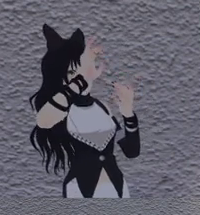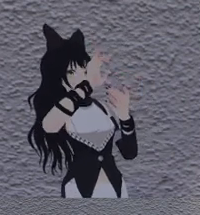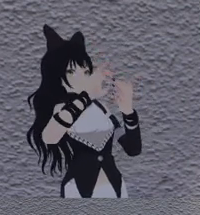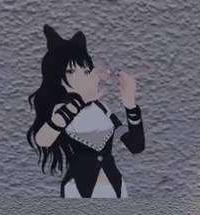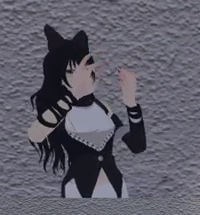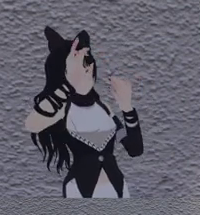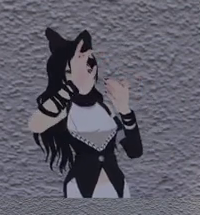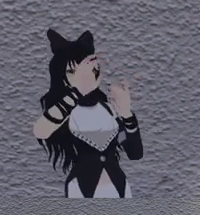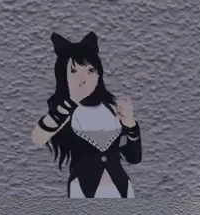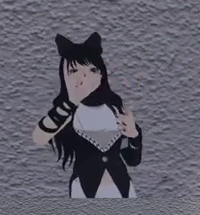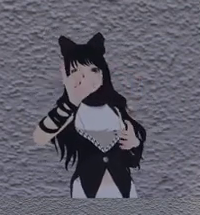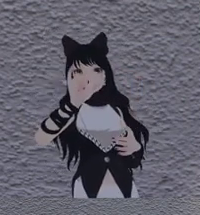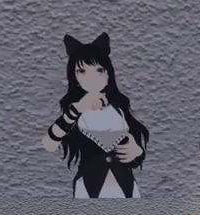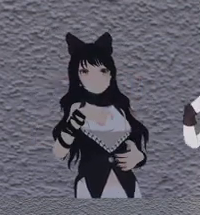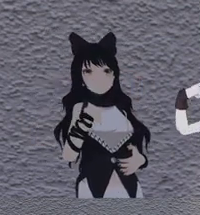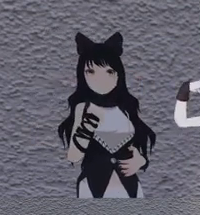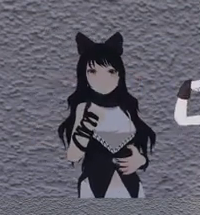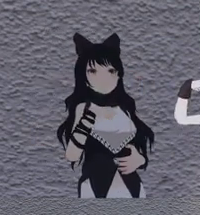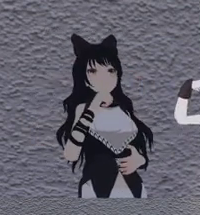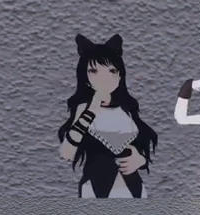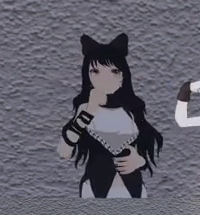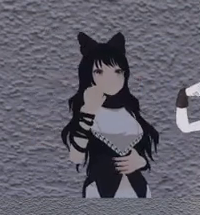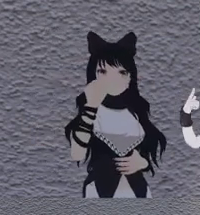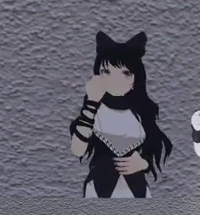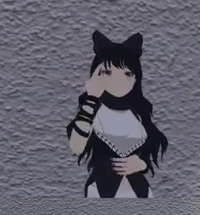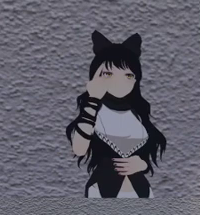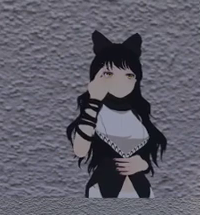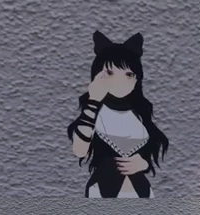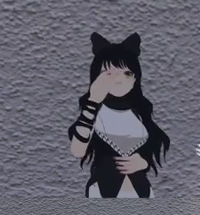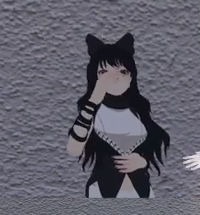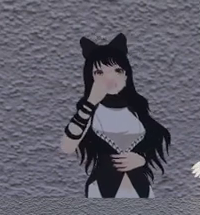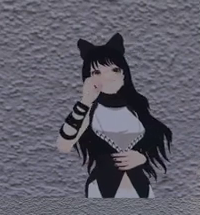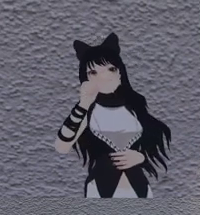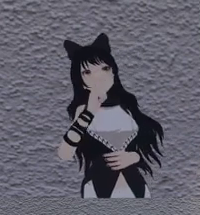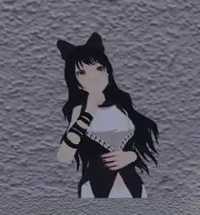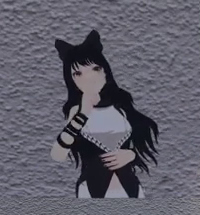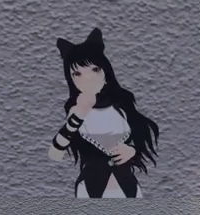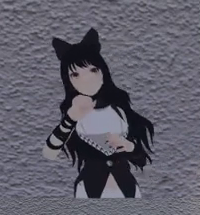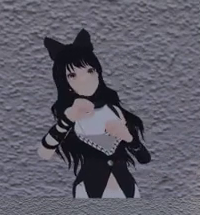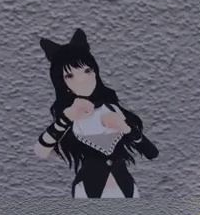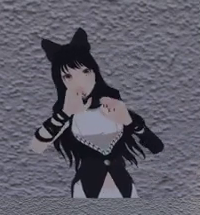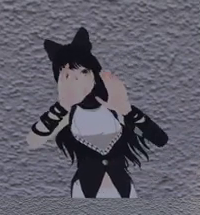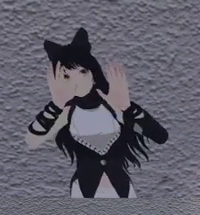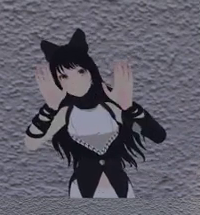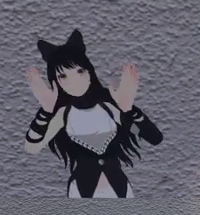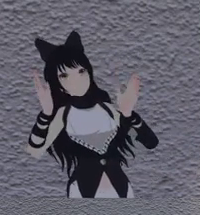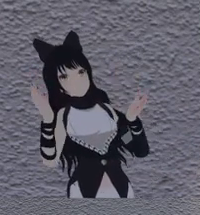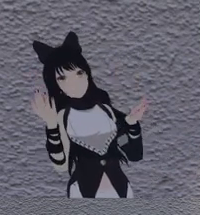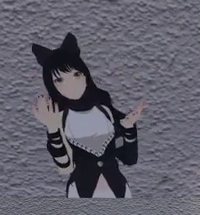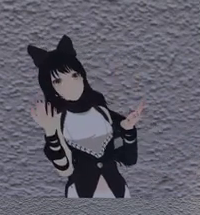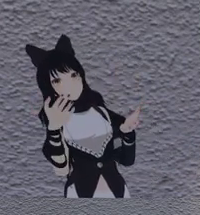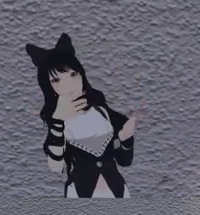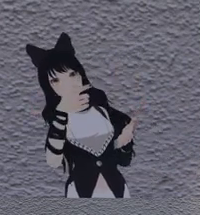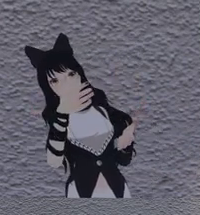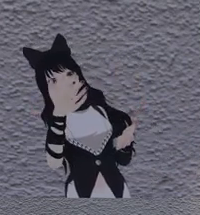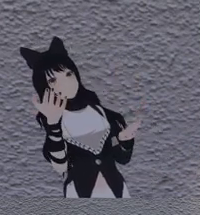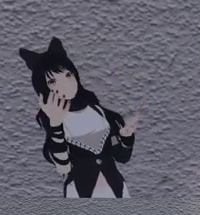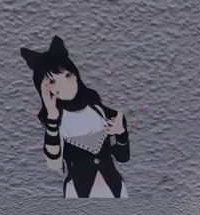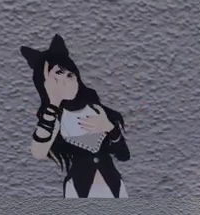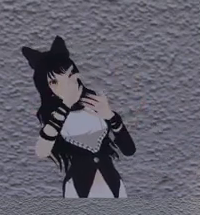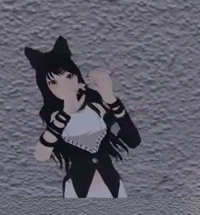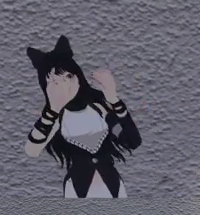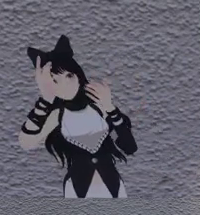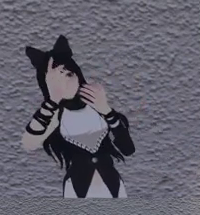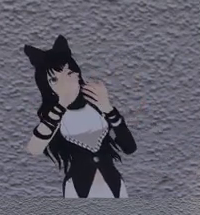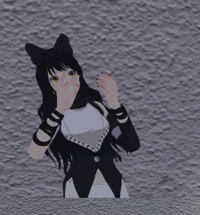Confused. There's also a variation where you say point to your head and then do that. So it's like when you don't understand, it's not clear enough for